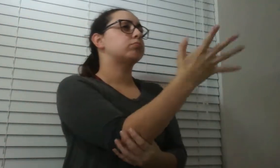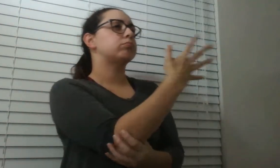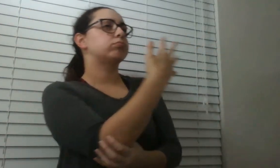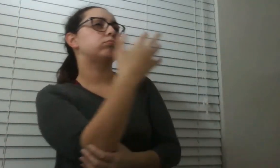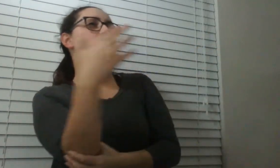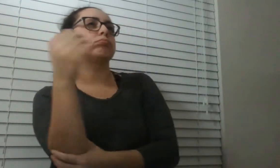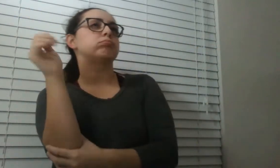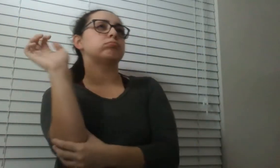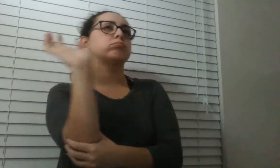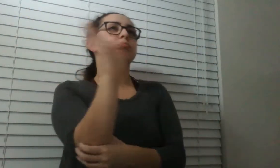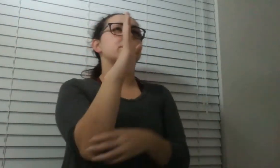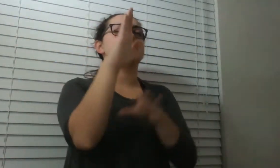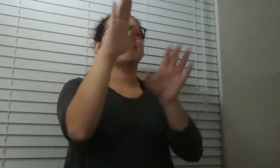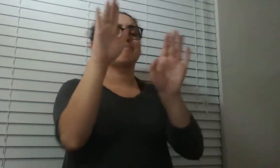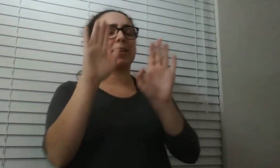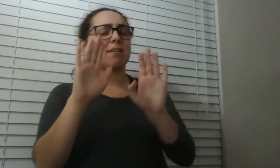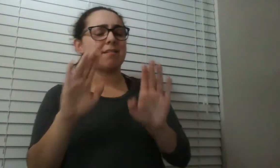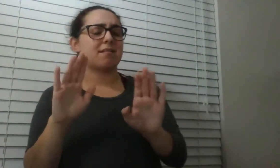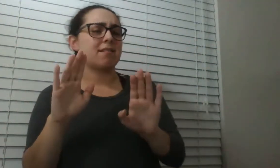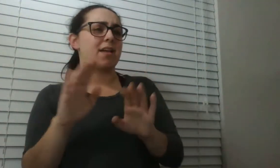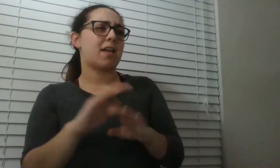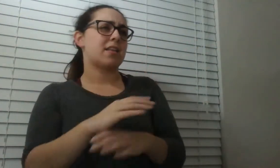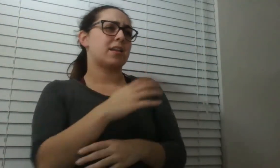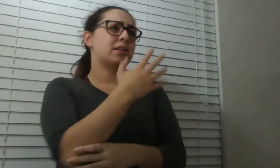amplified by hundreds of thousands of leaves.